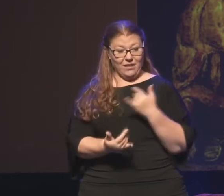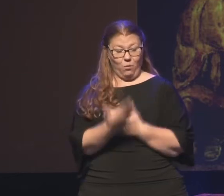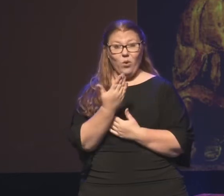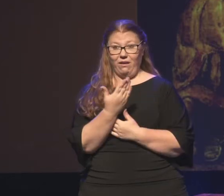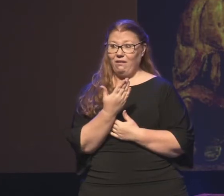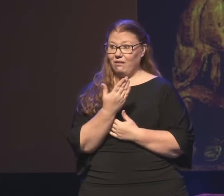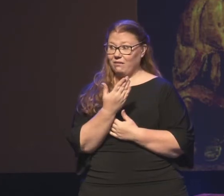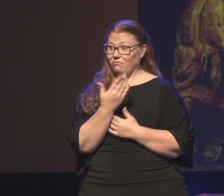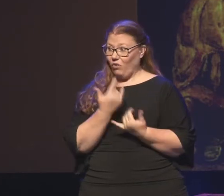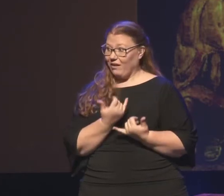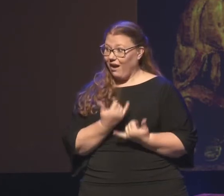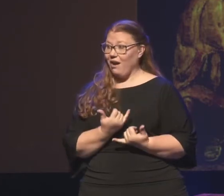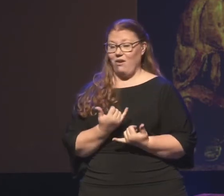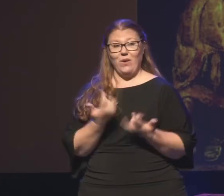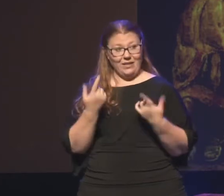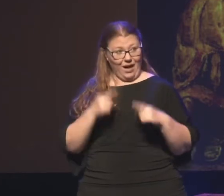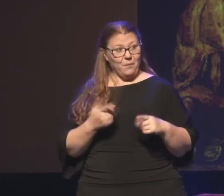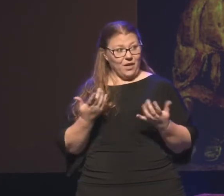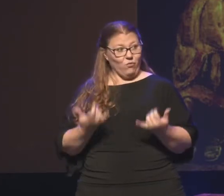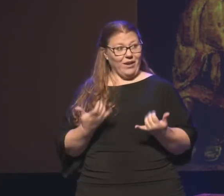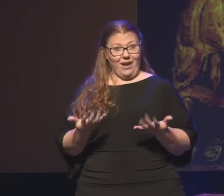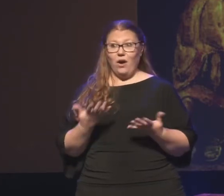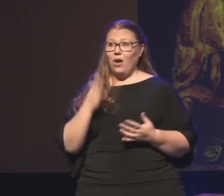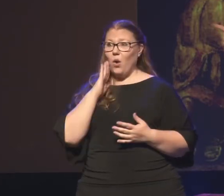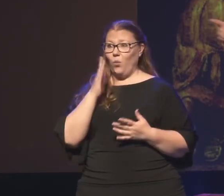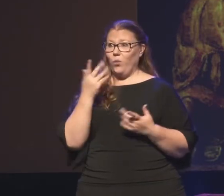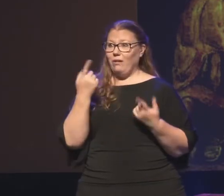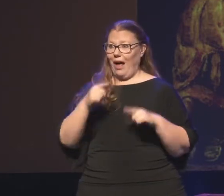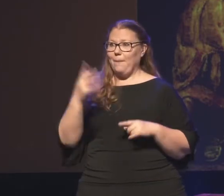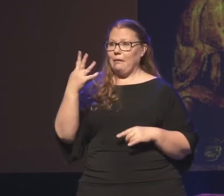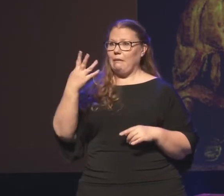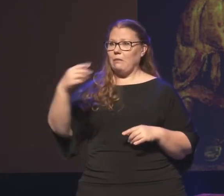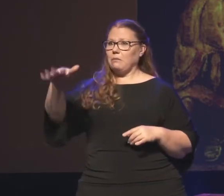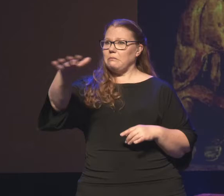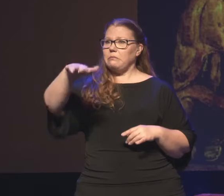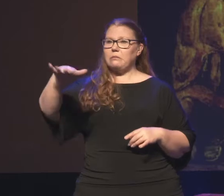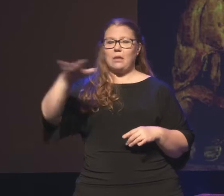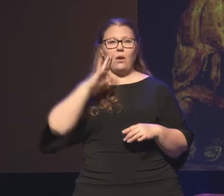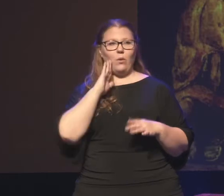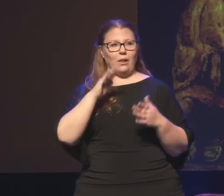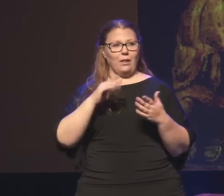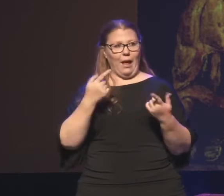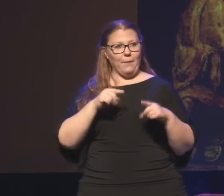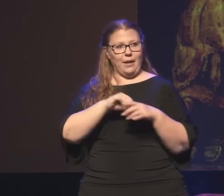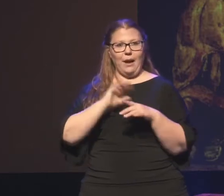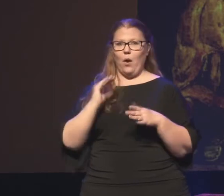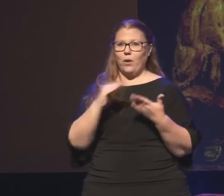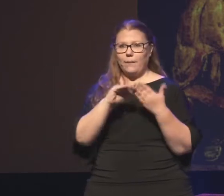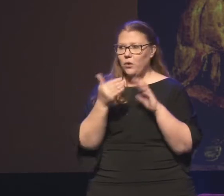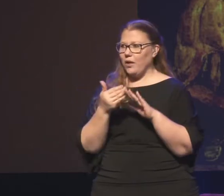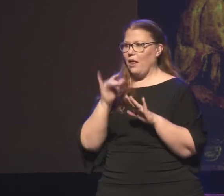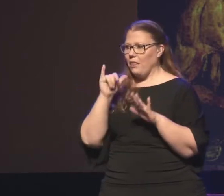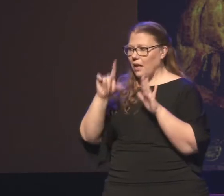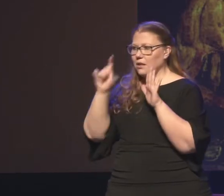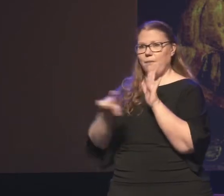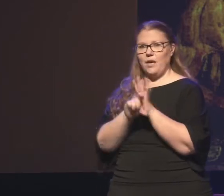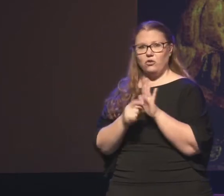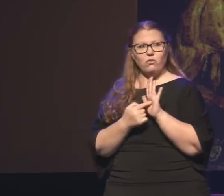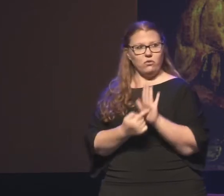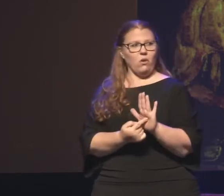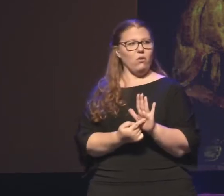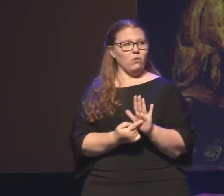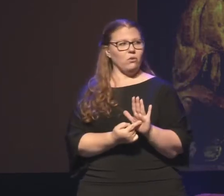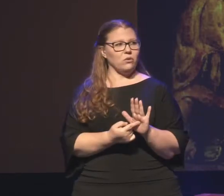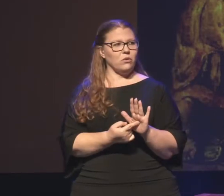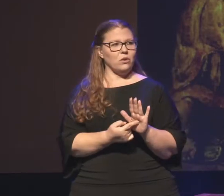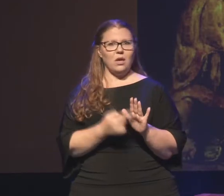morning. It's happening in this room. It's going to happen in the atrium. It's going to happen in our community. That's the picture. Look at the prodigal